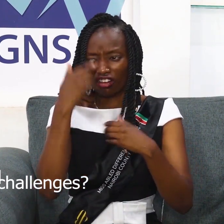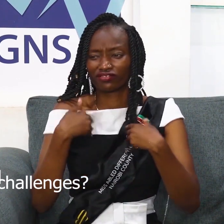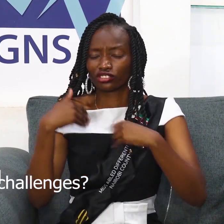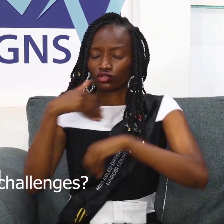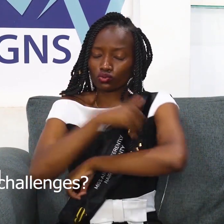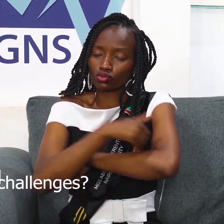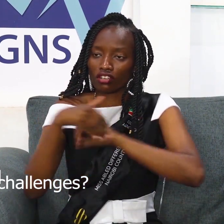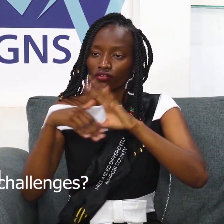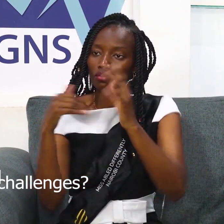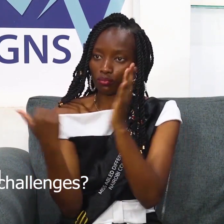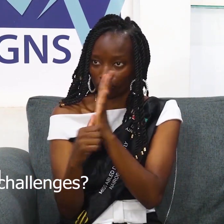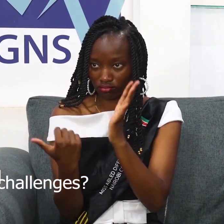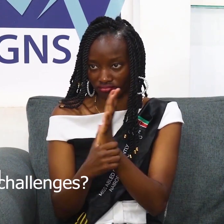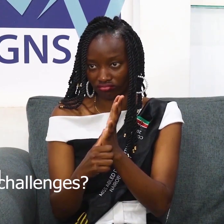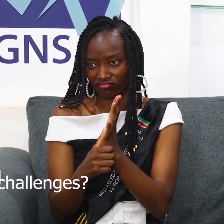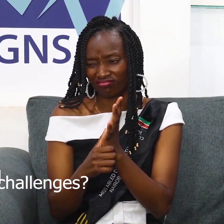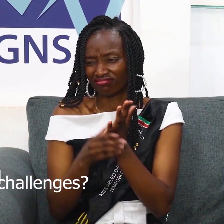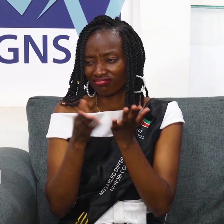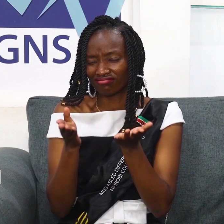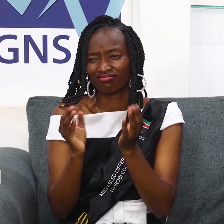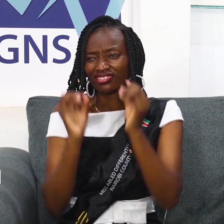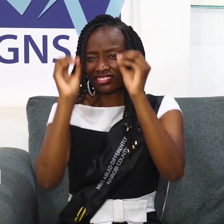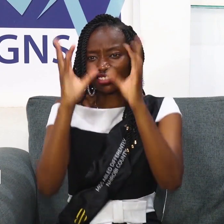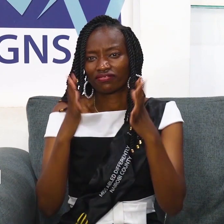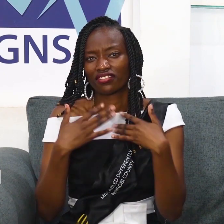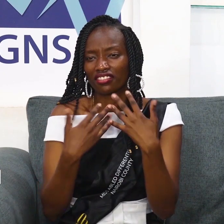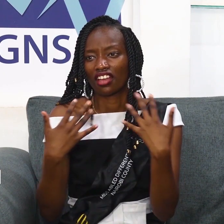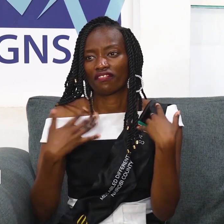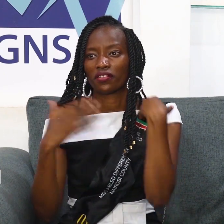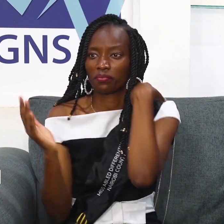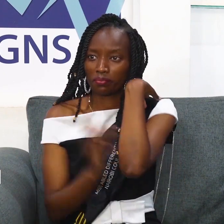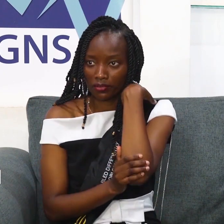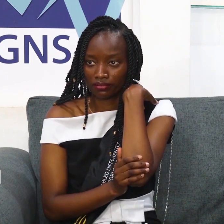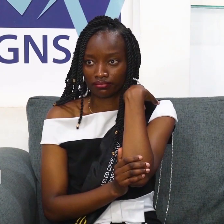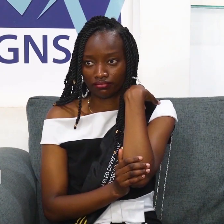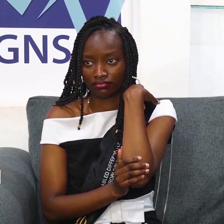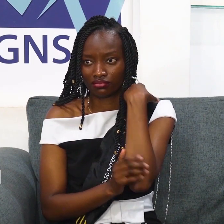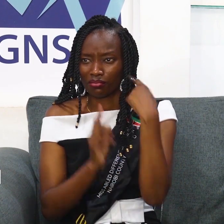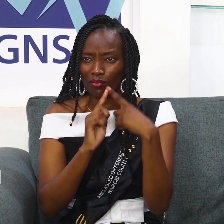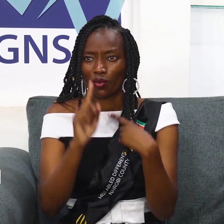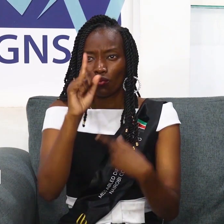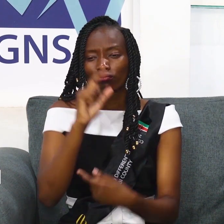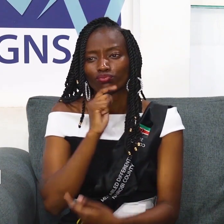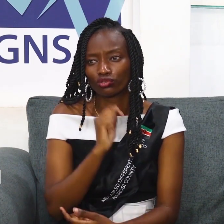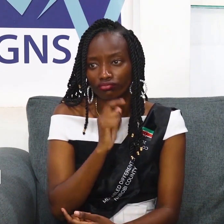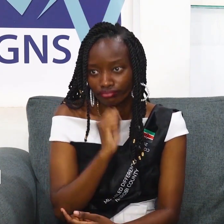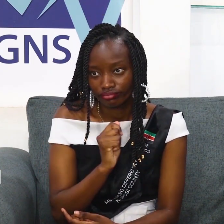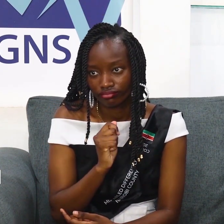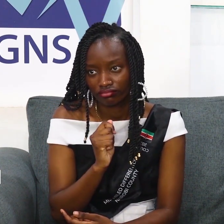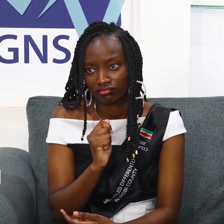And just to touch on some of the challenges and to mention some few more. Sometimes the teacher were